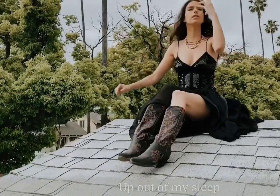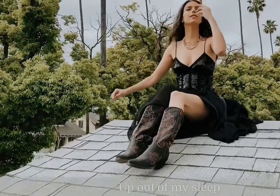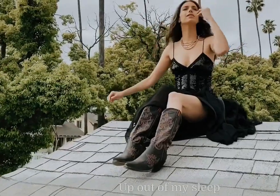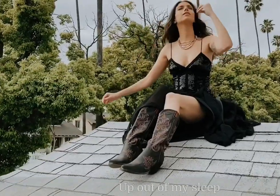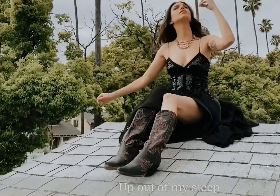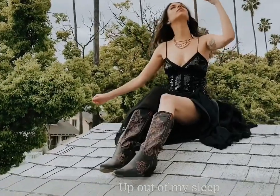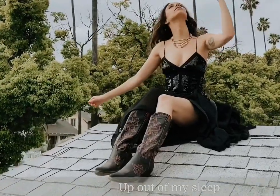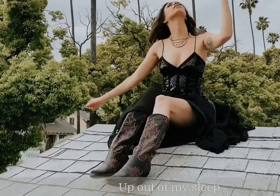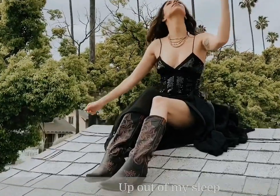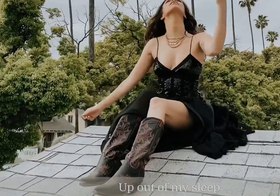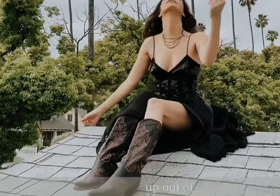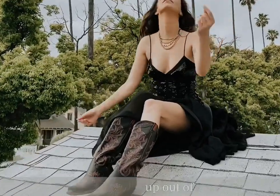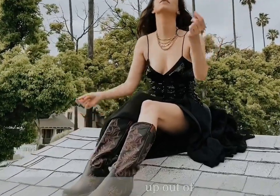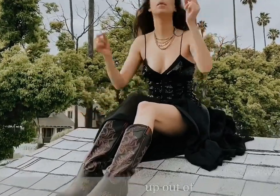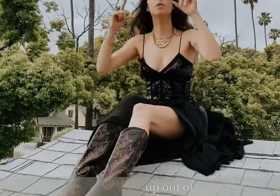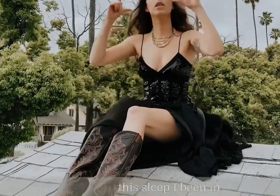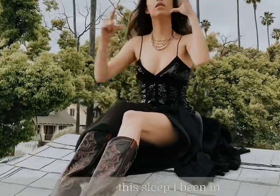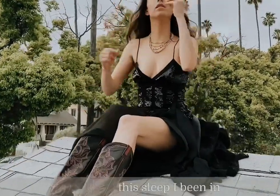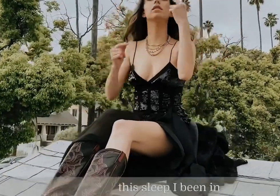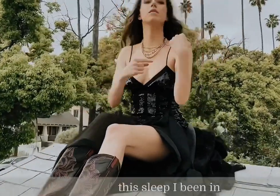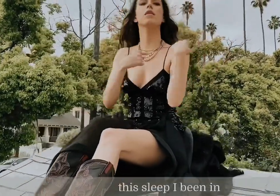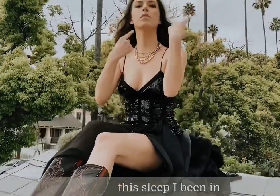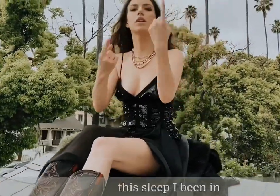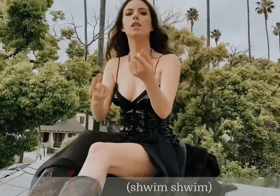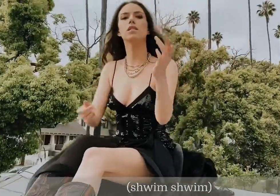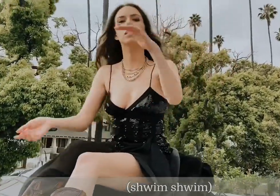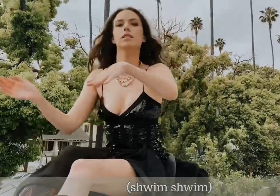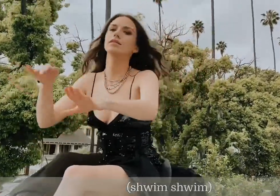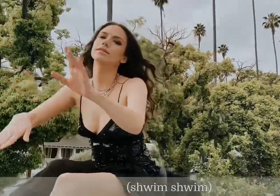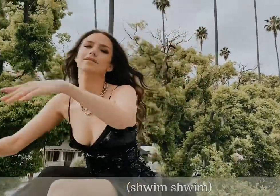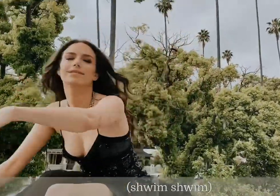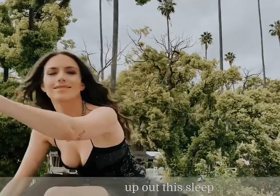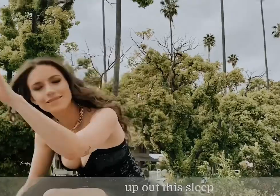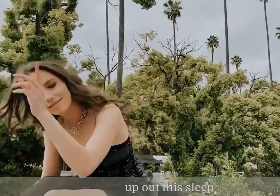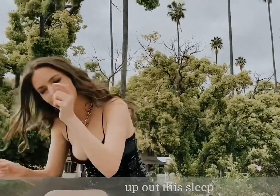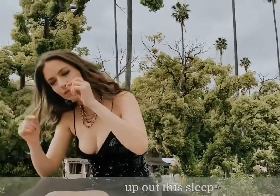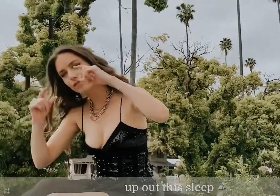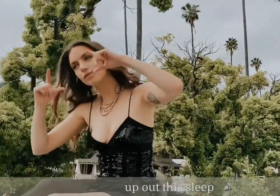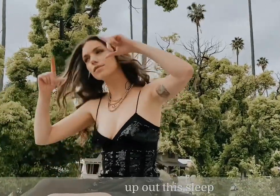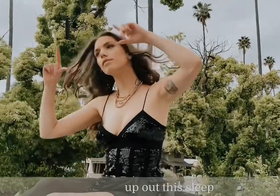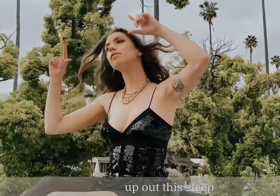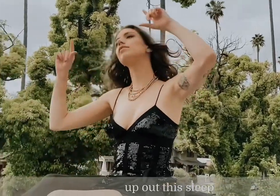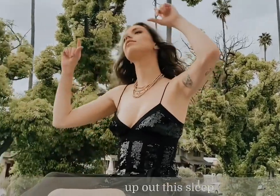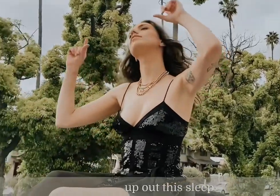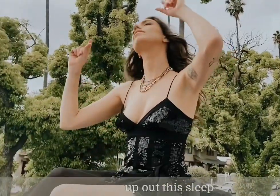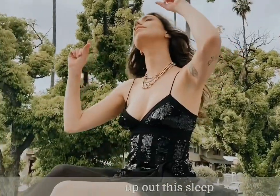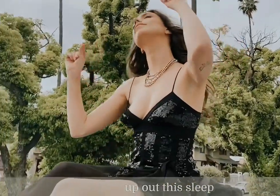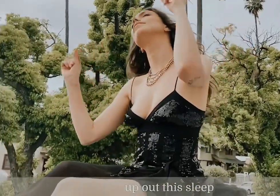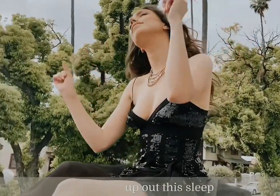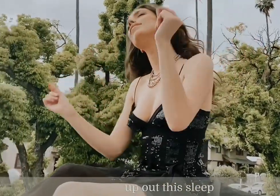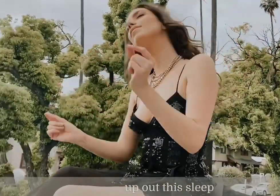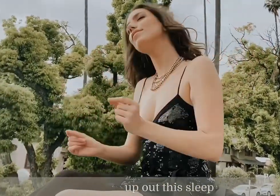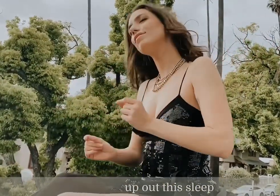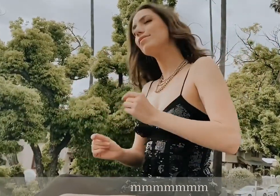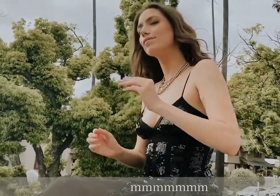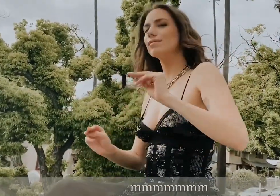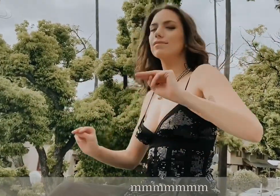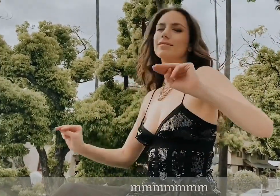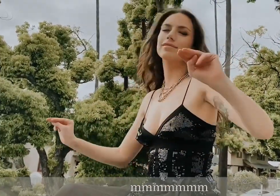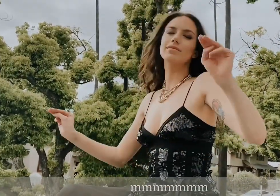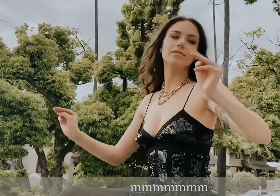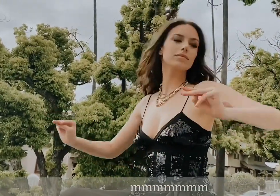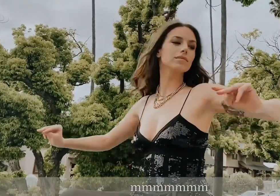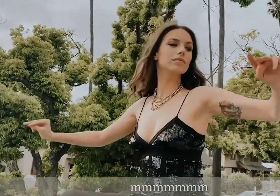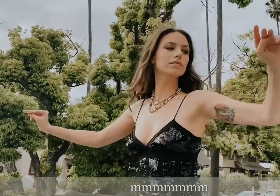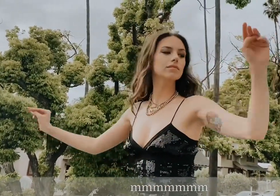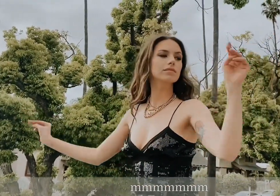up out of my sleep Up out of this sleep I've been in, up out of this sleep I swear I'm so schlecht Mmm,